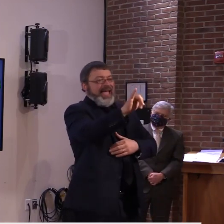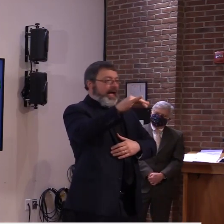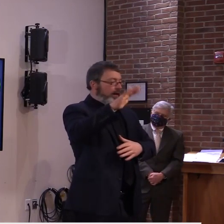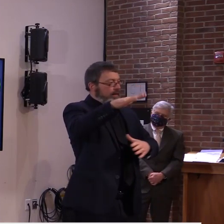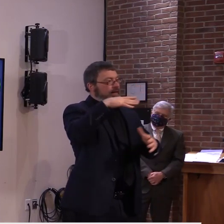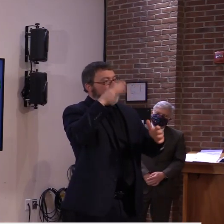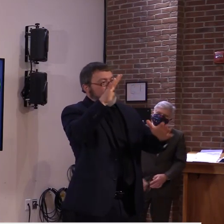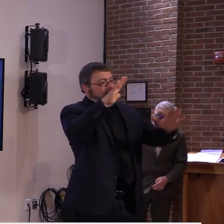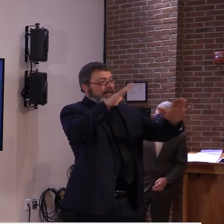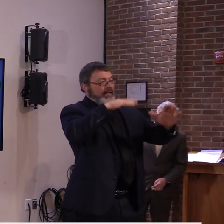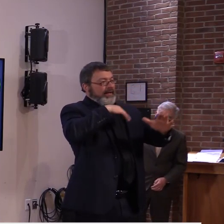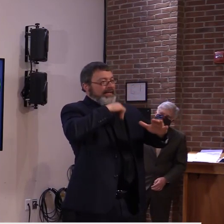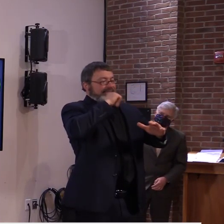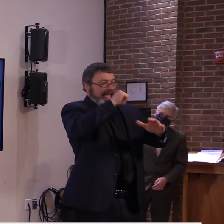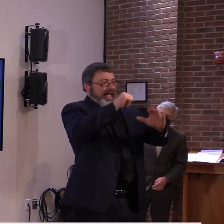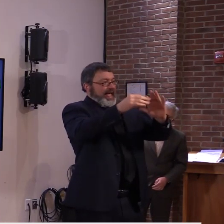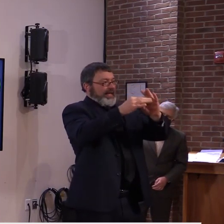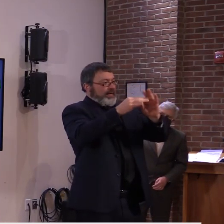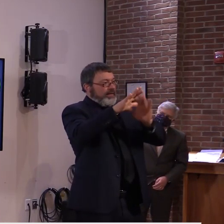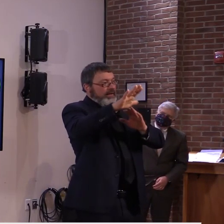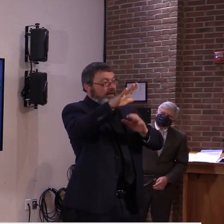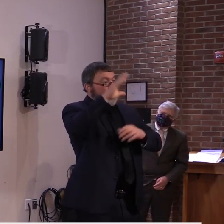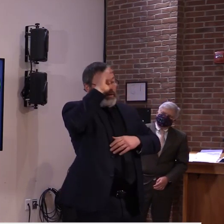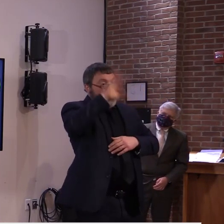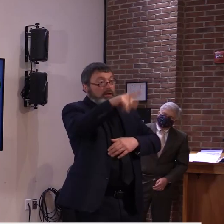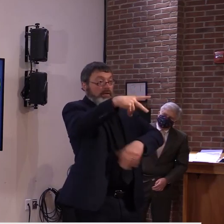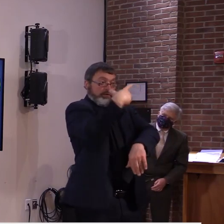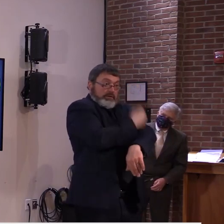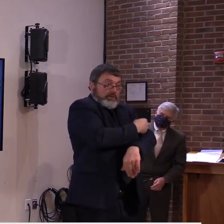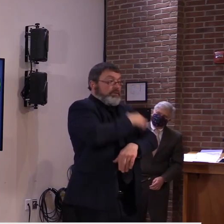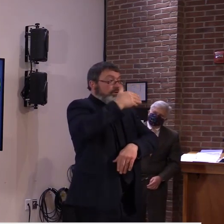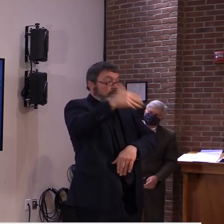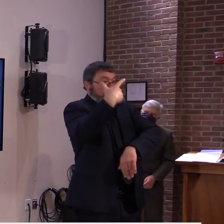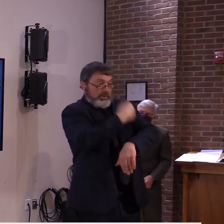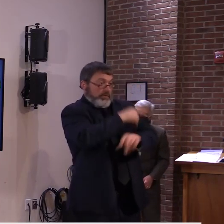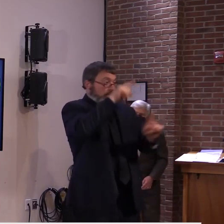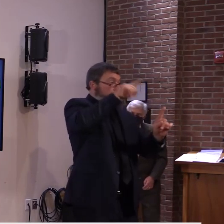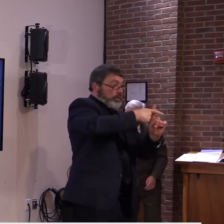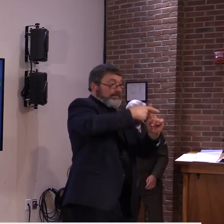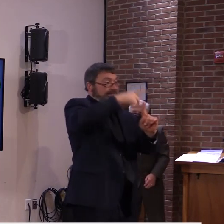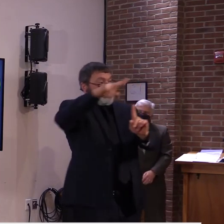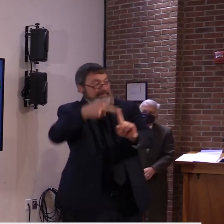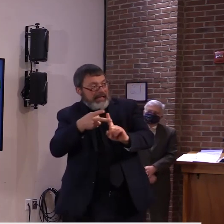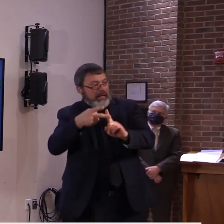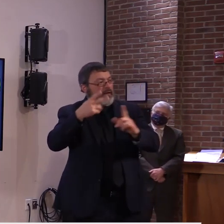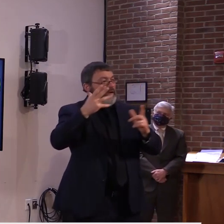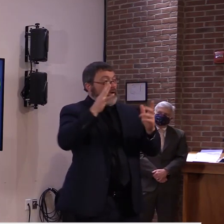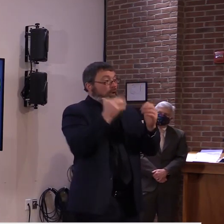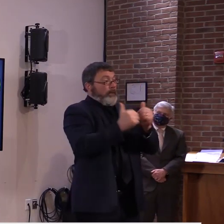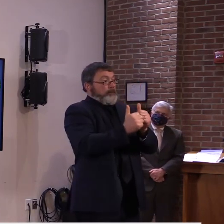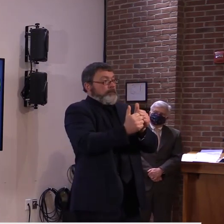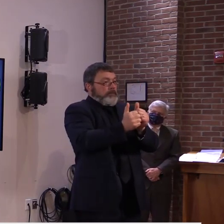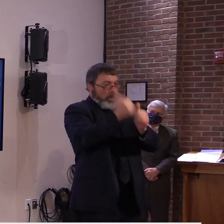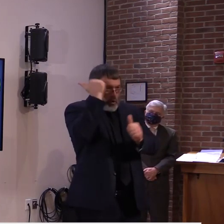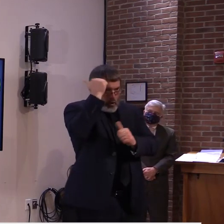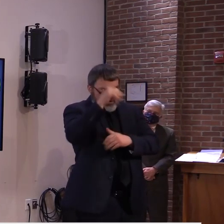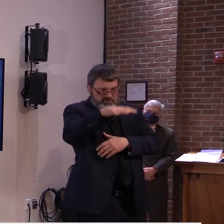No masks, travel, wear allowed, social gathering? Do they get the green light at that point? Yeah, that's a great question.